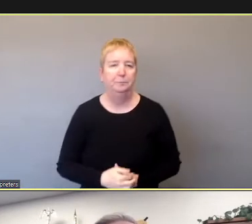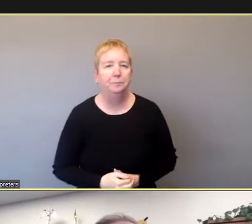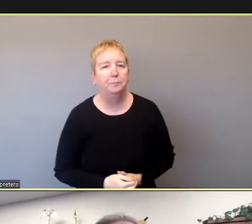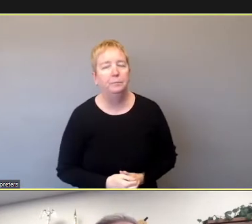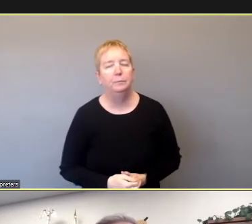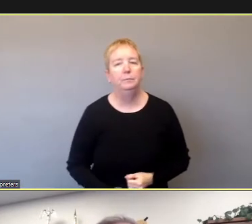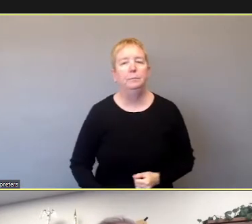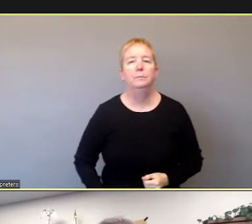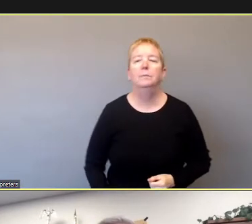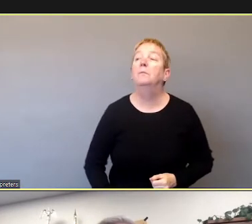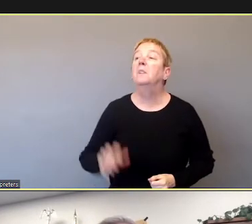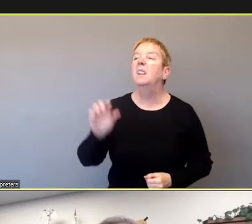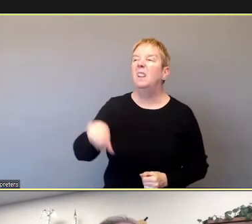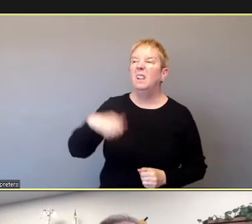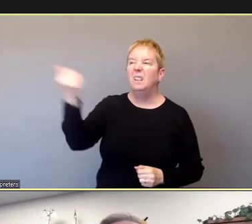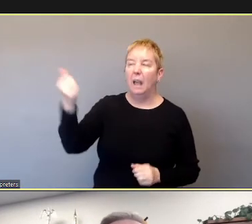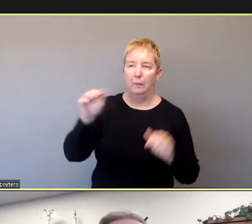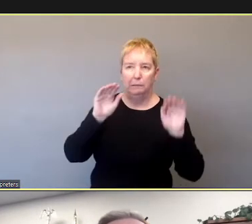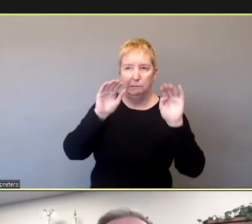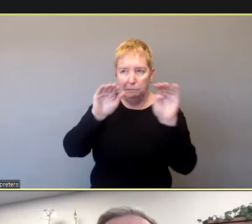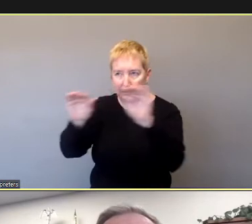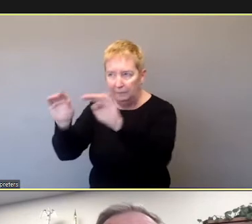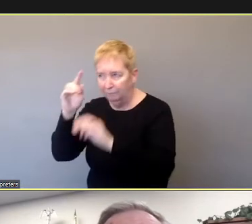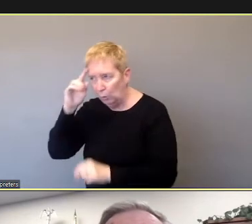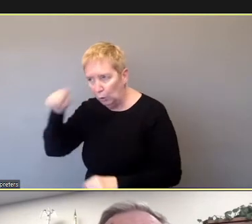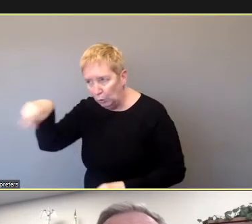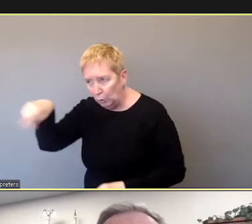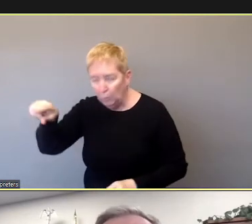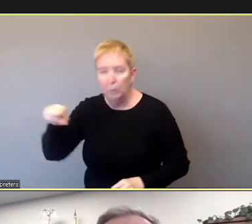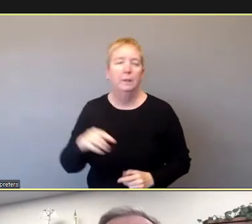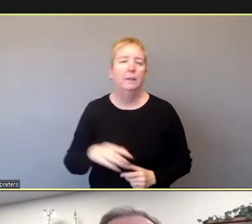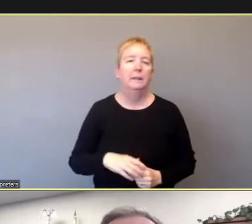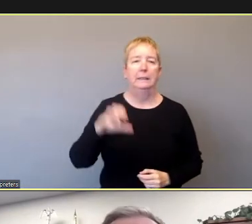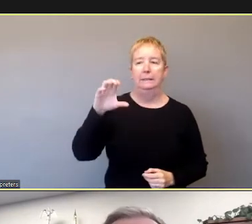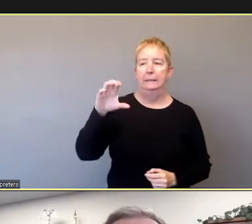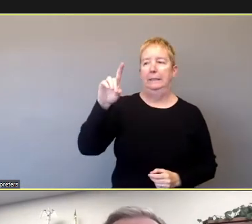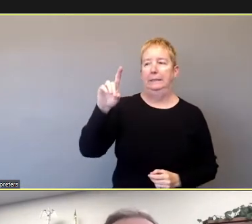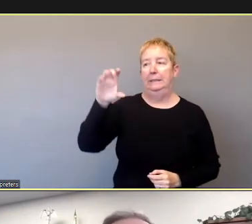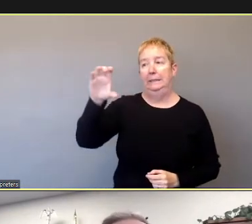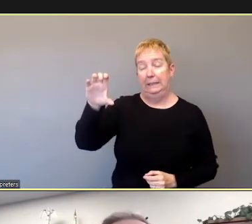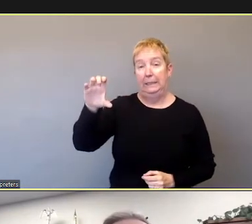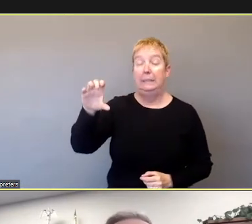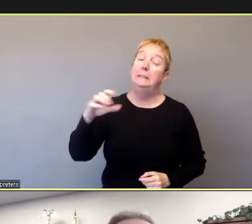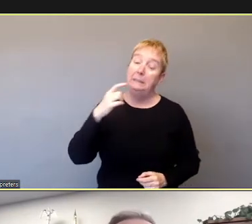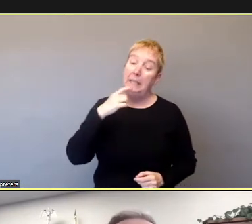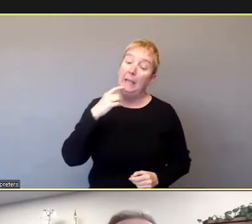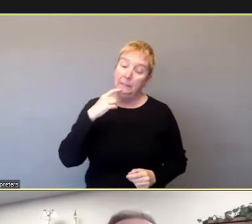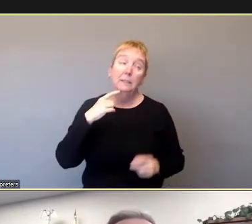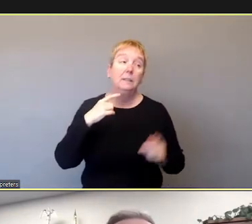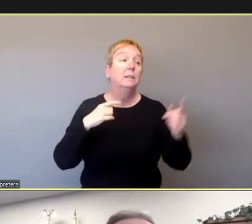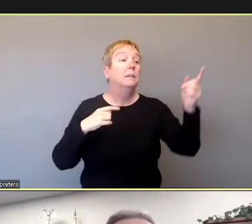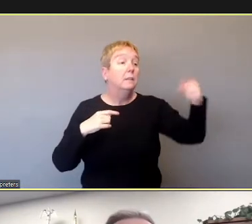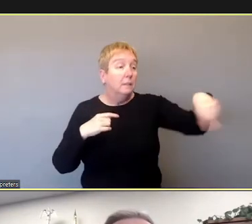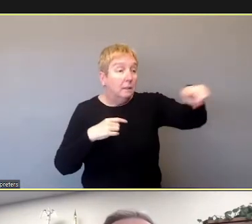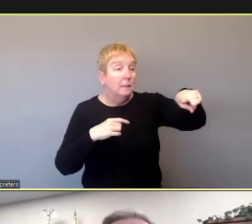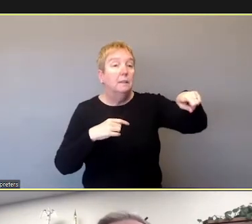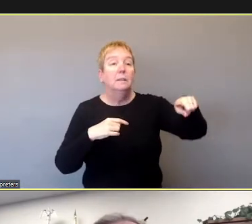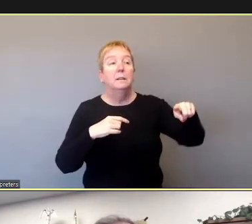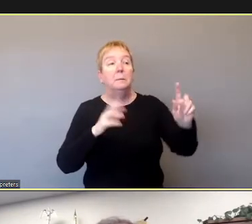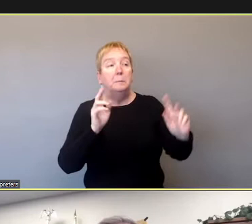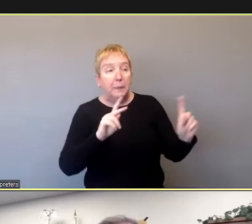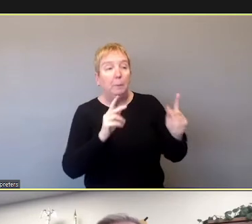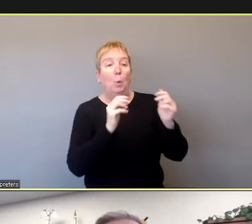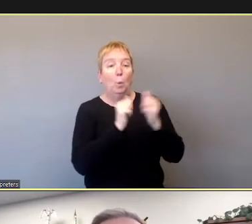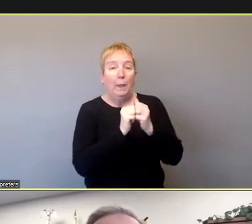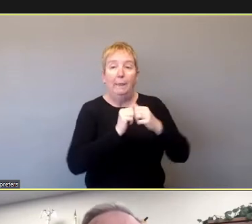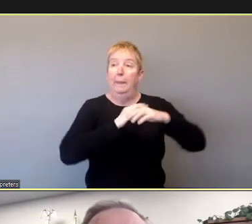a reminder that the CDC is now up to recommending 4 doses for immunocompromised individuals. So